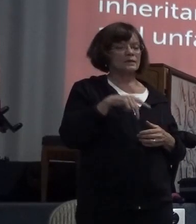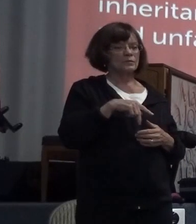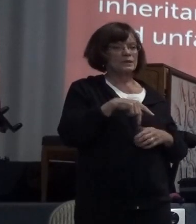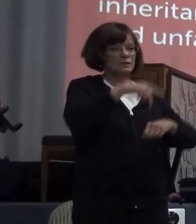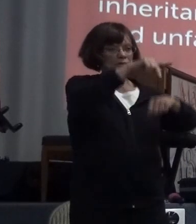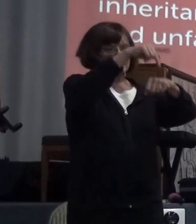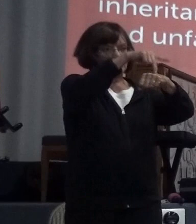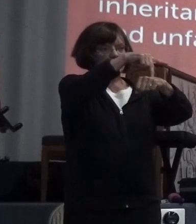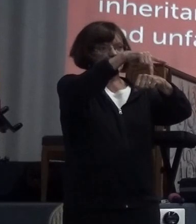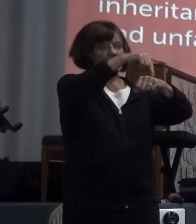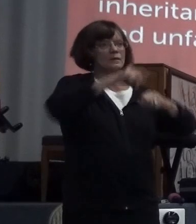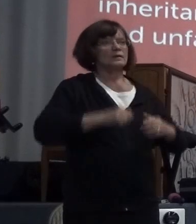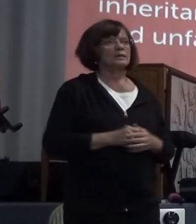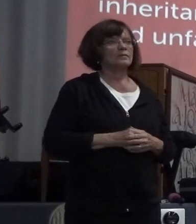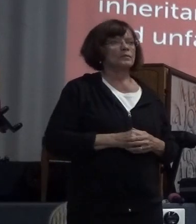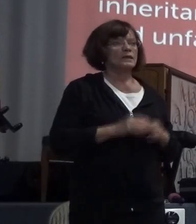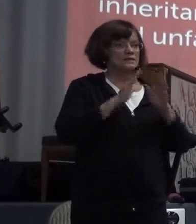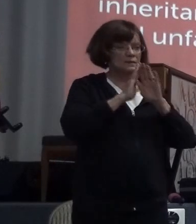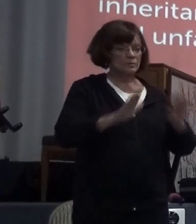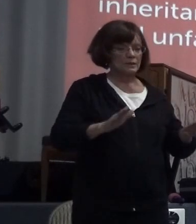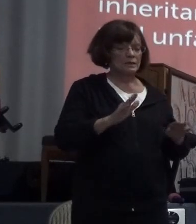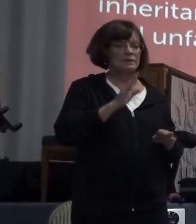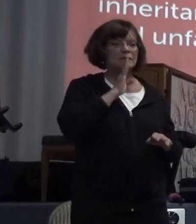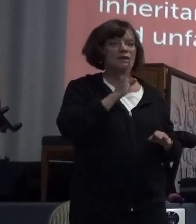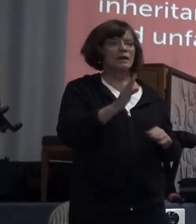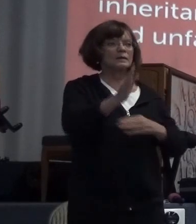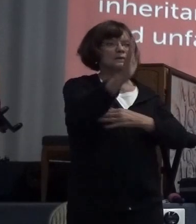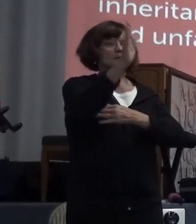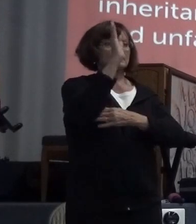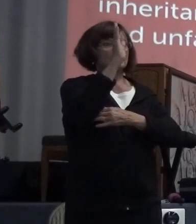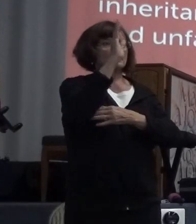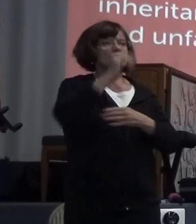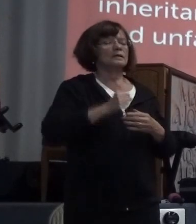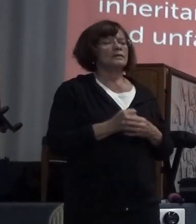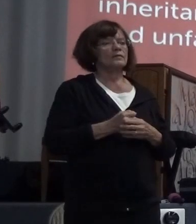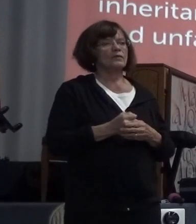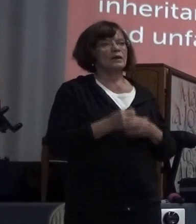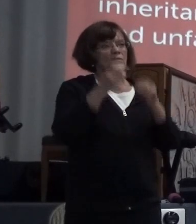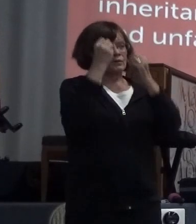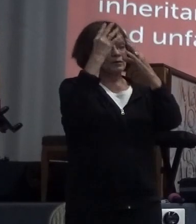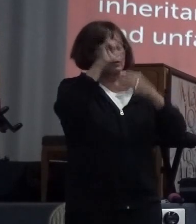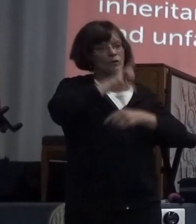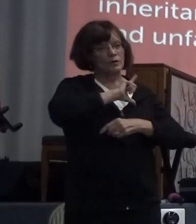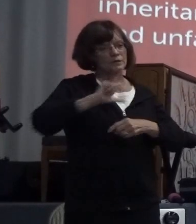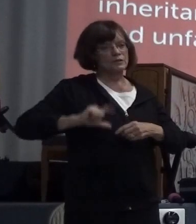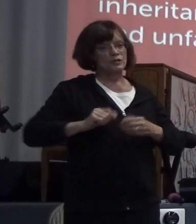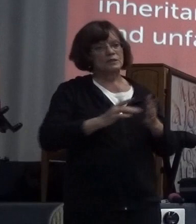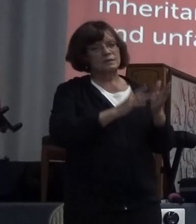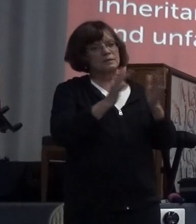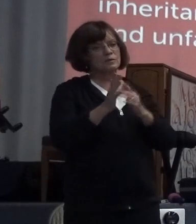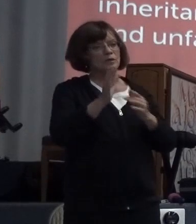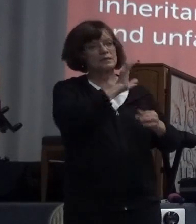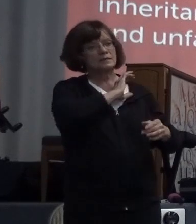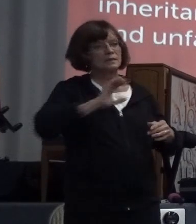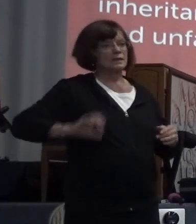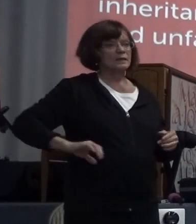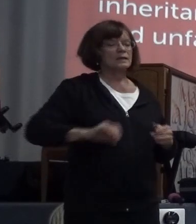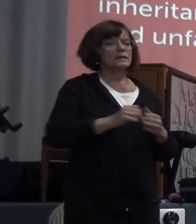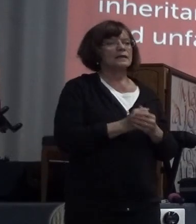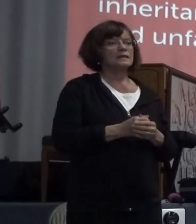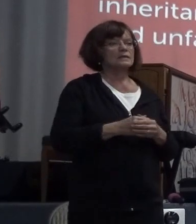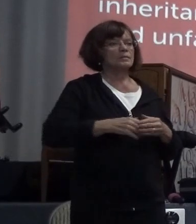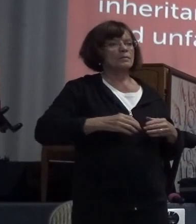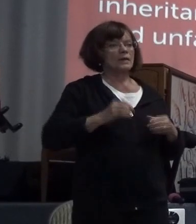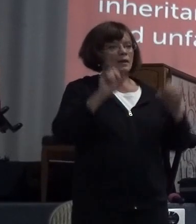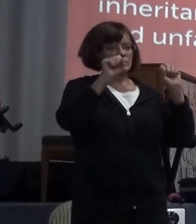1 Peter 1:3. So blessed be God and Father of our Lord Jesus Christ. According to his great mercy, he has caused us to be